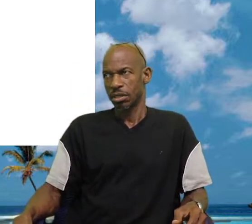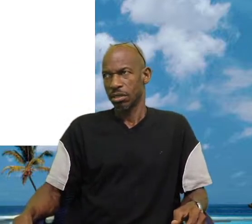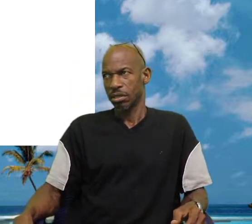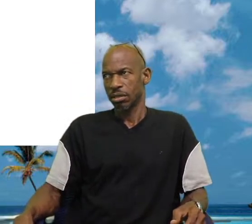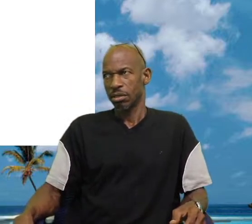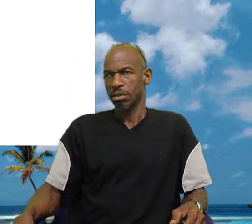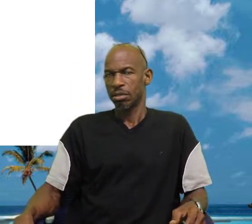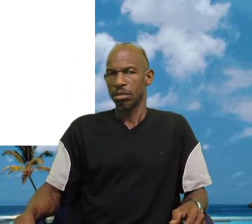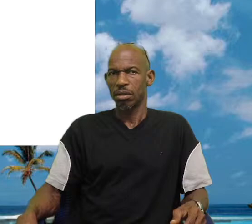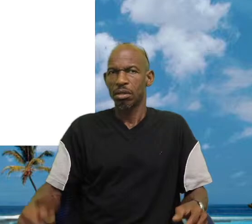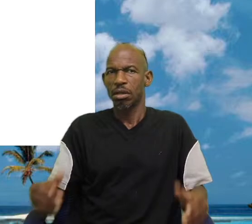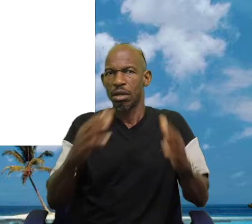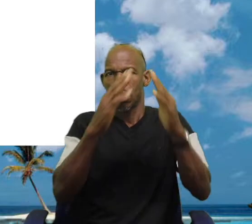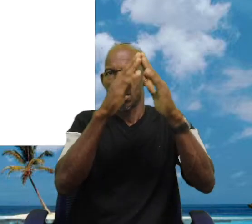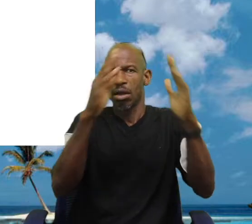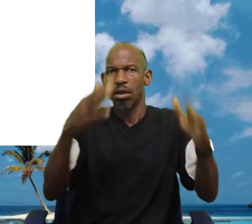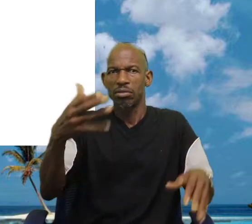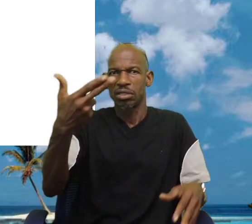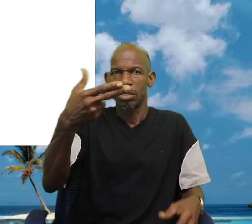house.